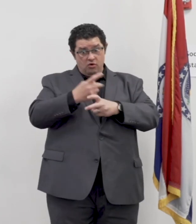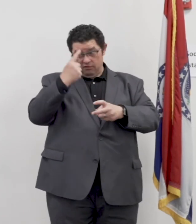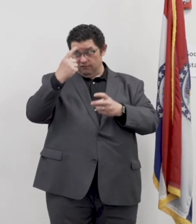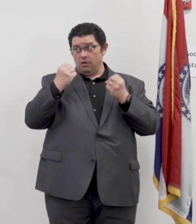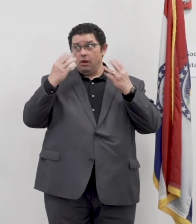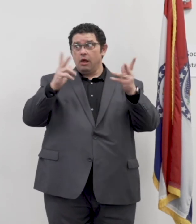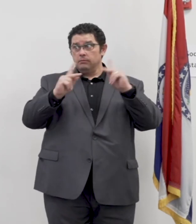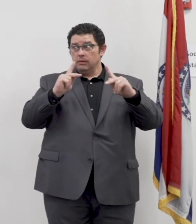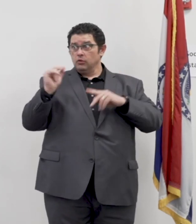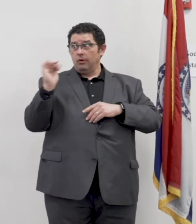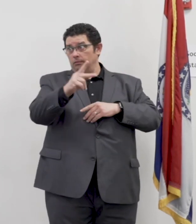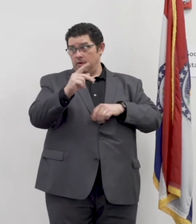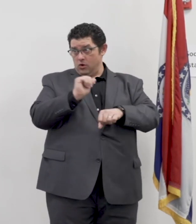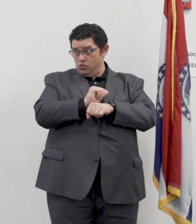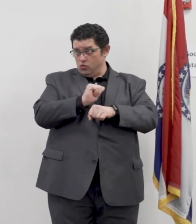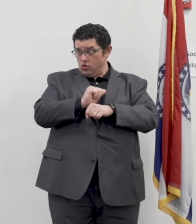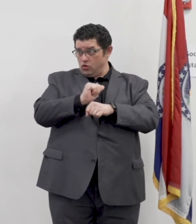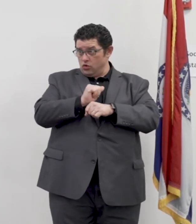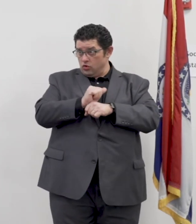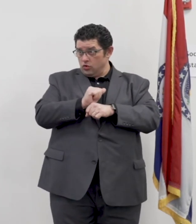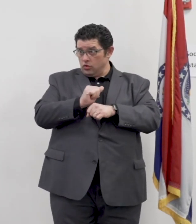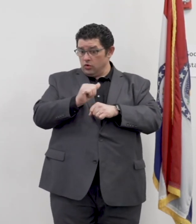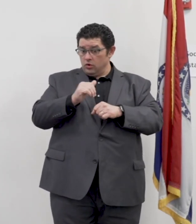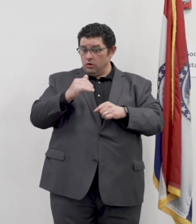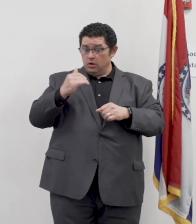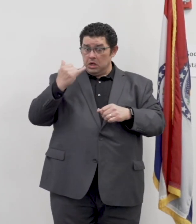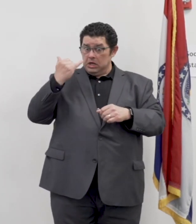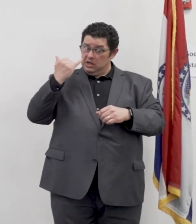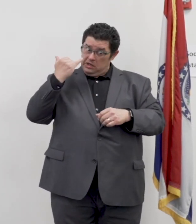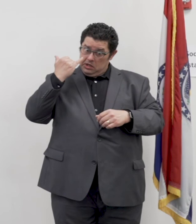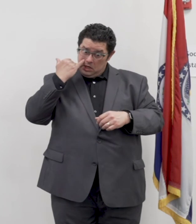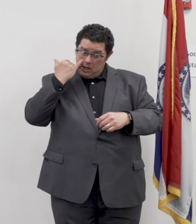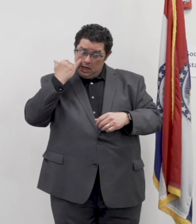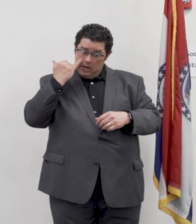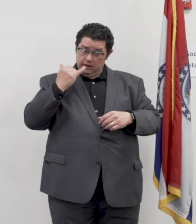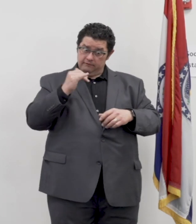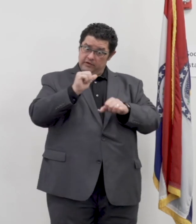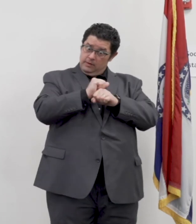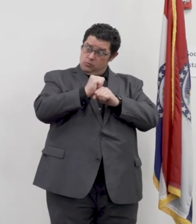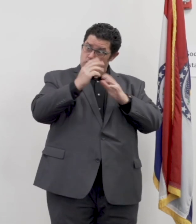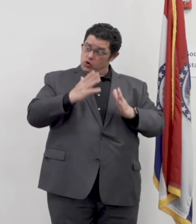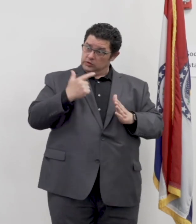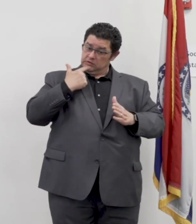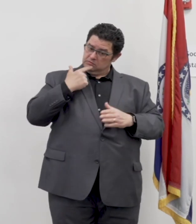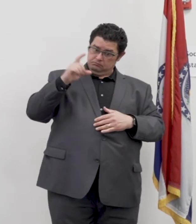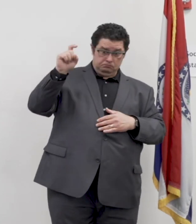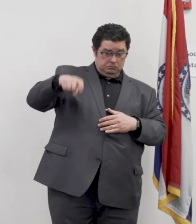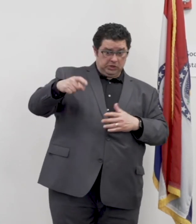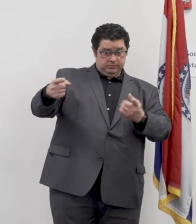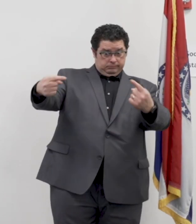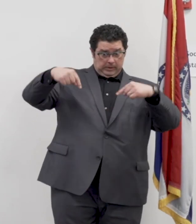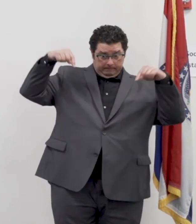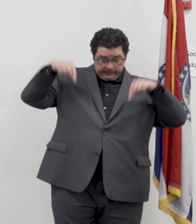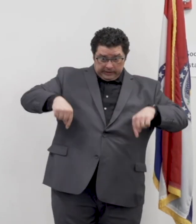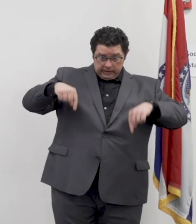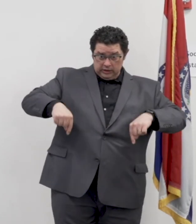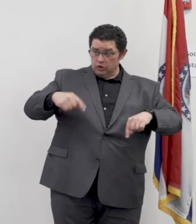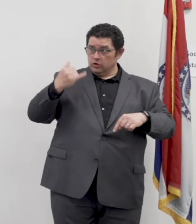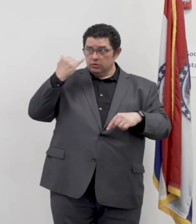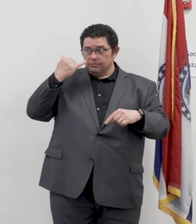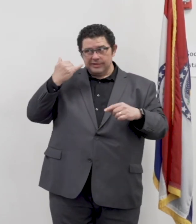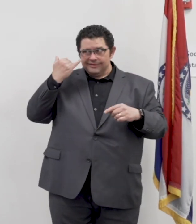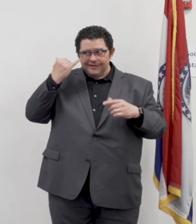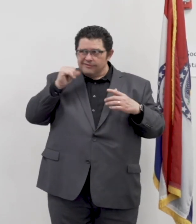work, even especially when their employers are like, you have to be physically in our office, but you don't have childcare. So is that something that's being